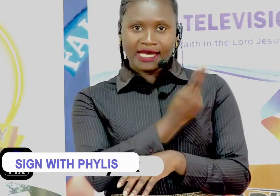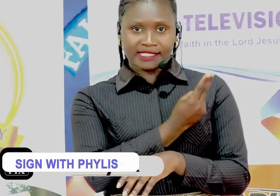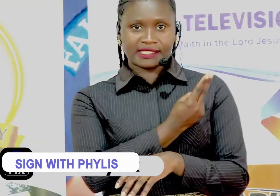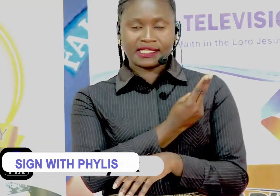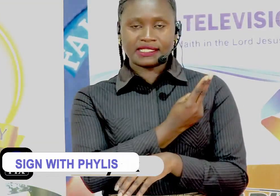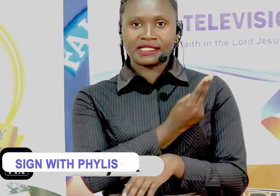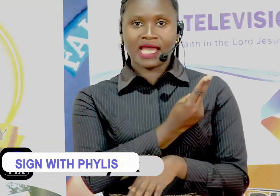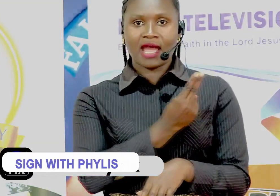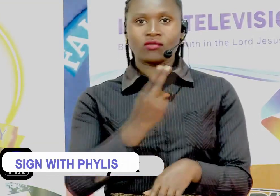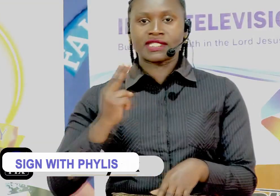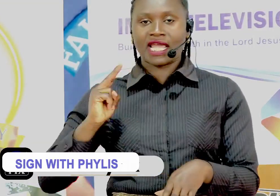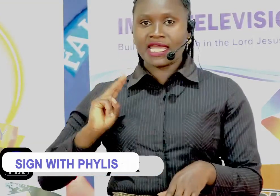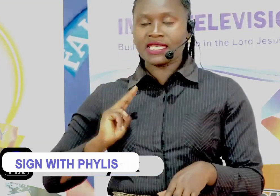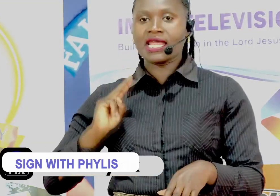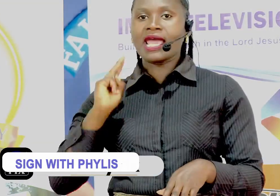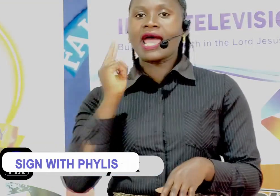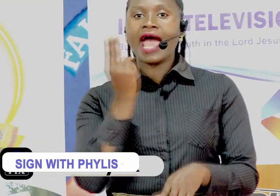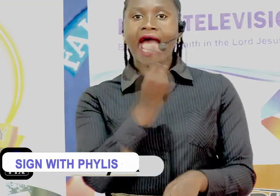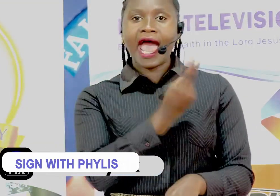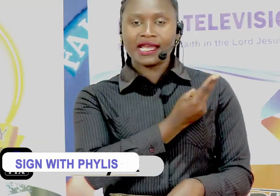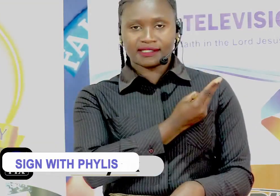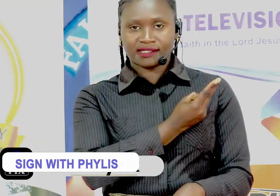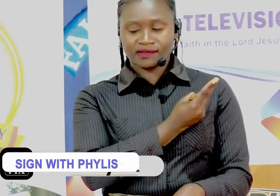This is how we sign as.